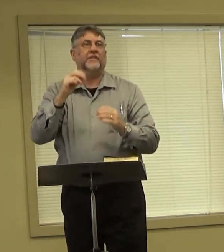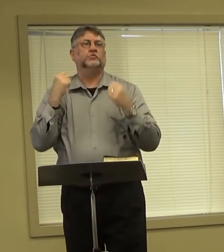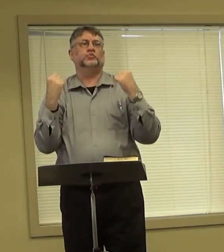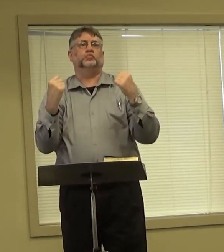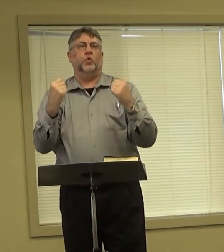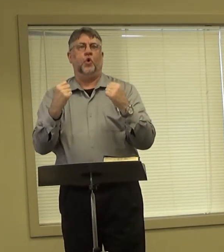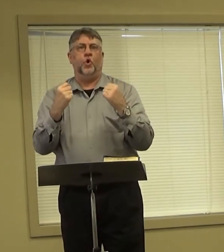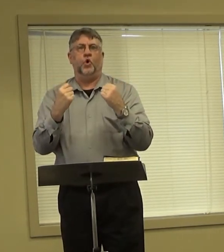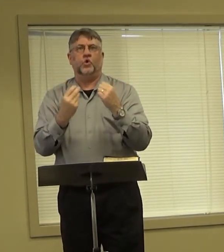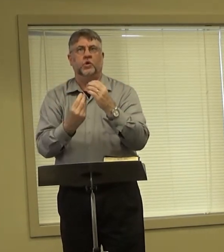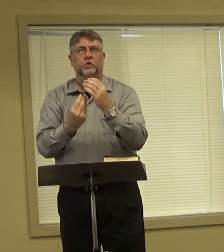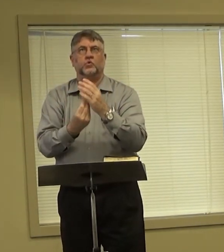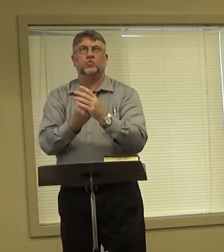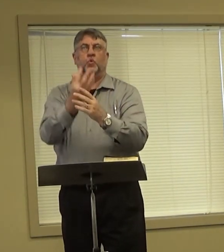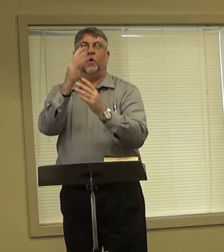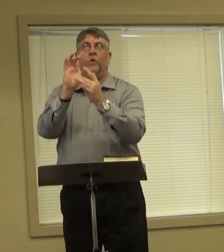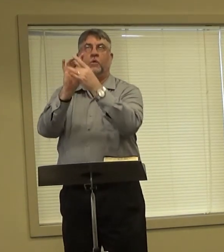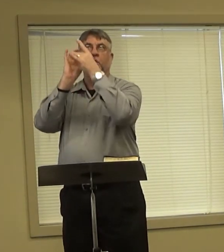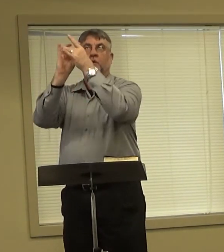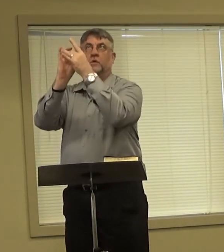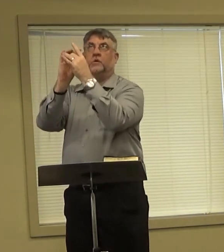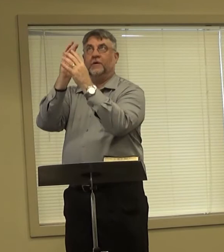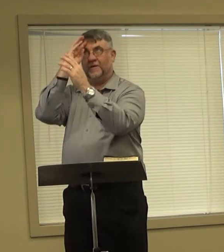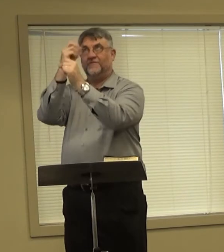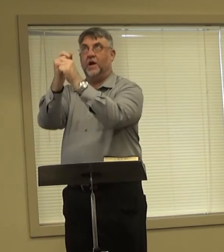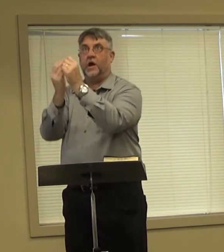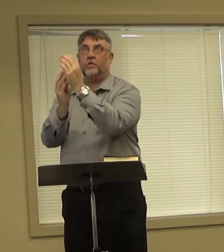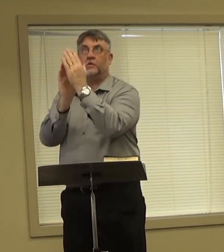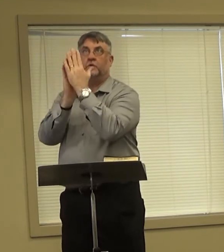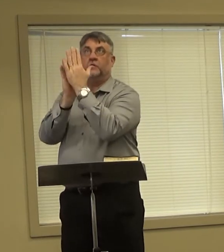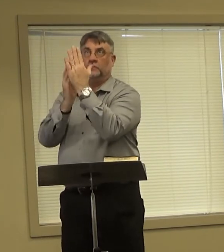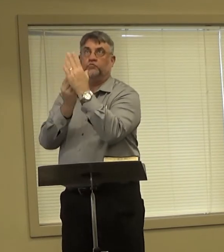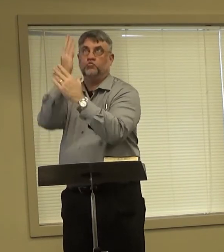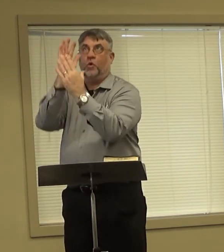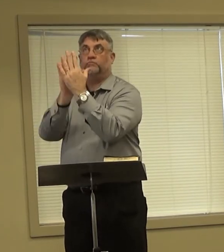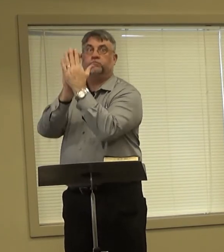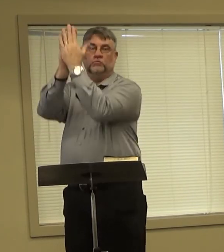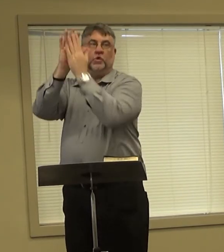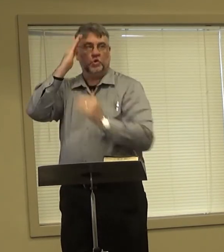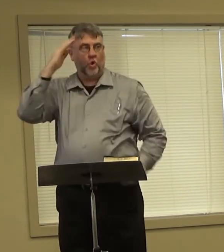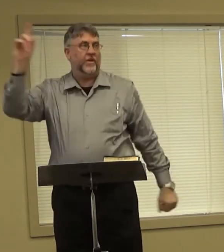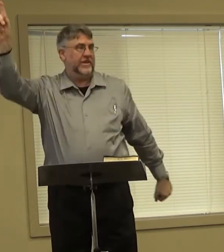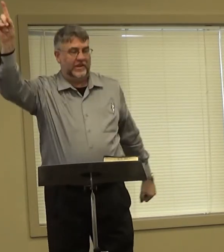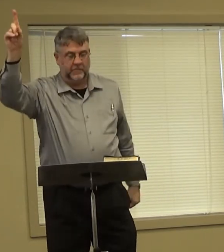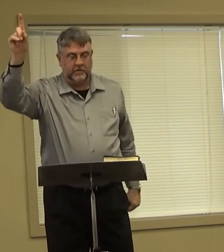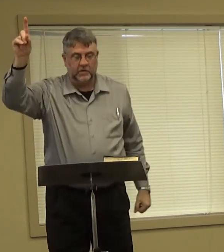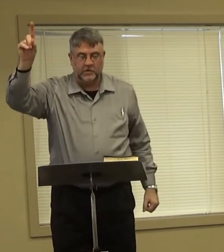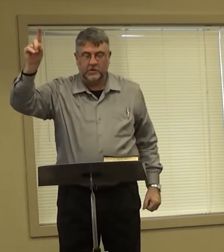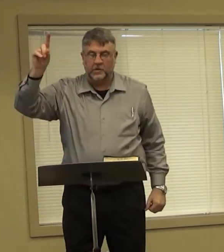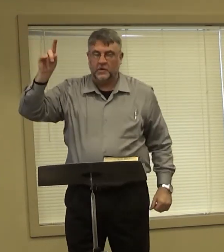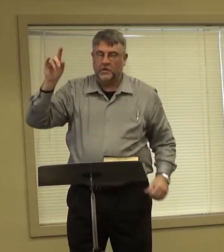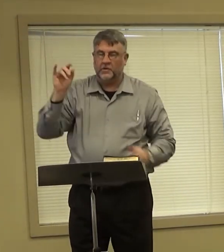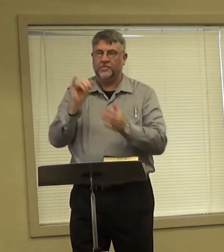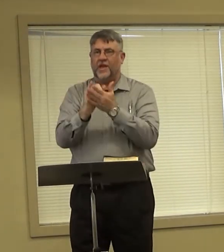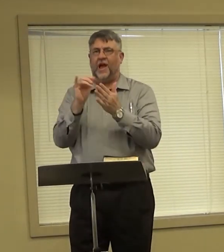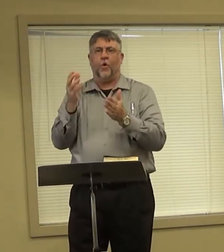and we become steadfast in our faith in our walk with the Lord, we grow, we get closer to him.